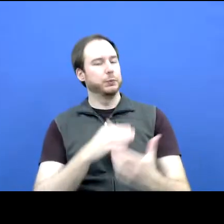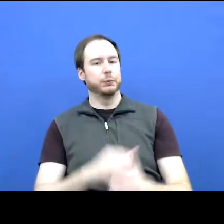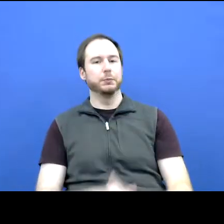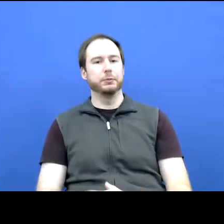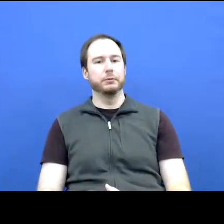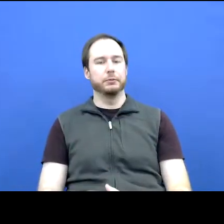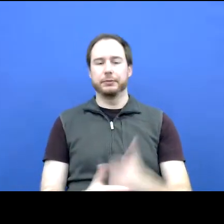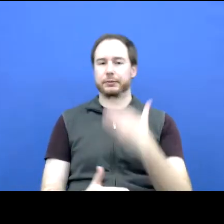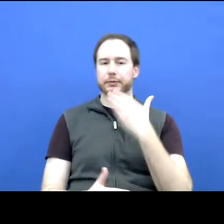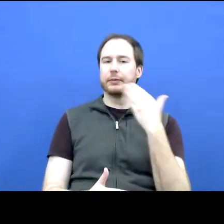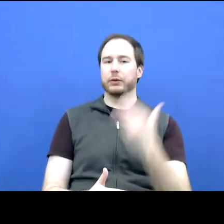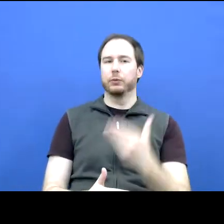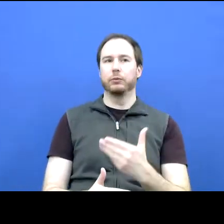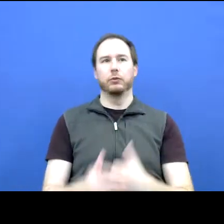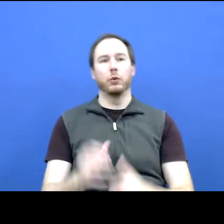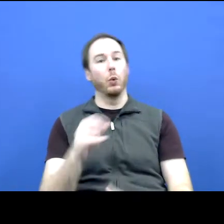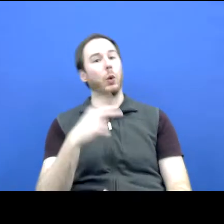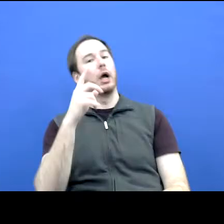Thank you.